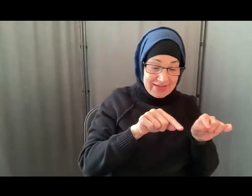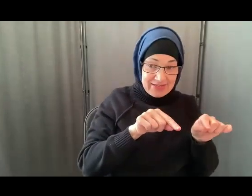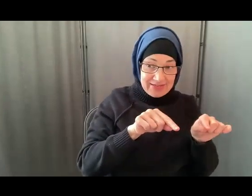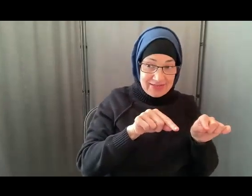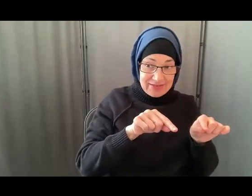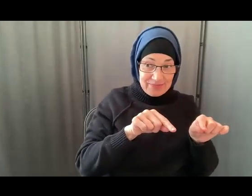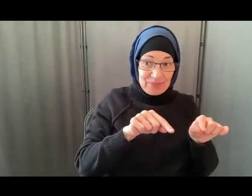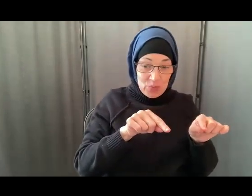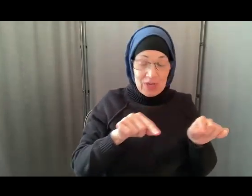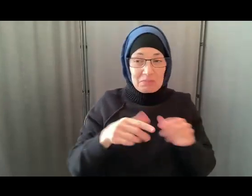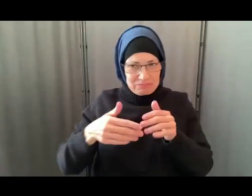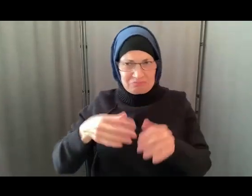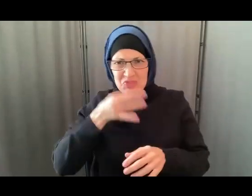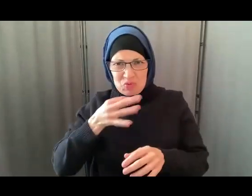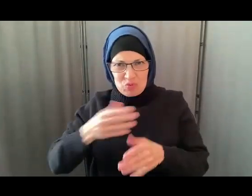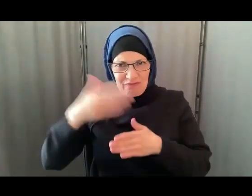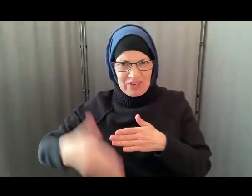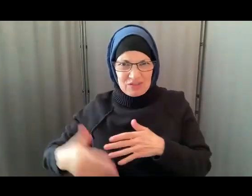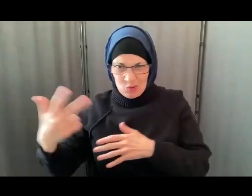the finish line.